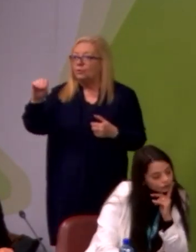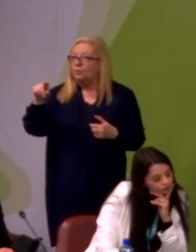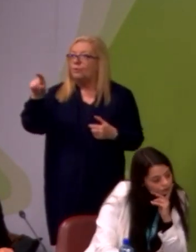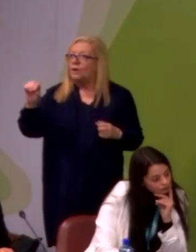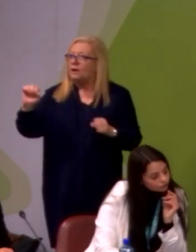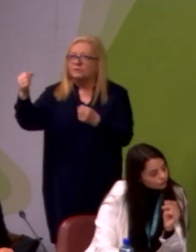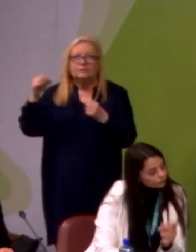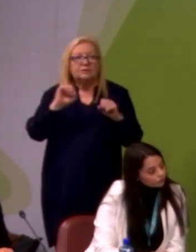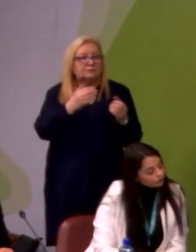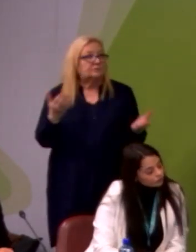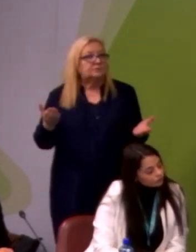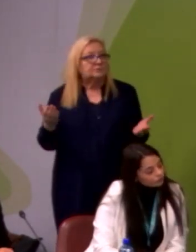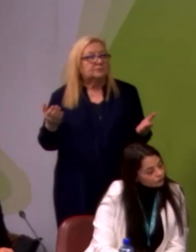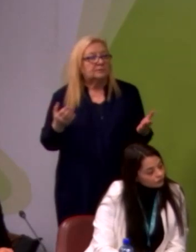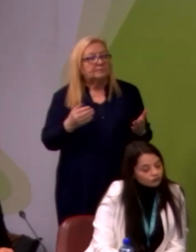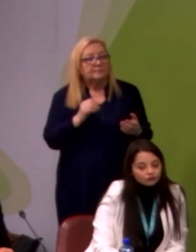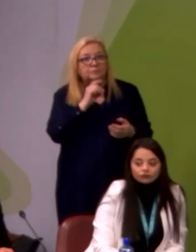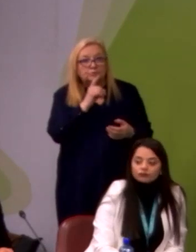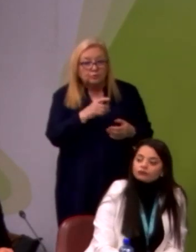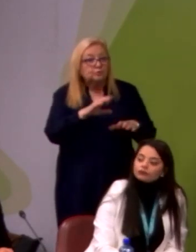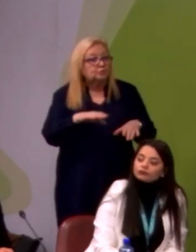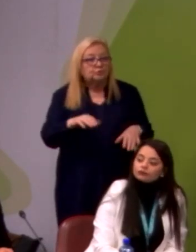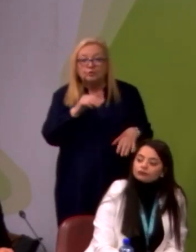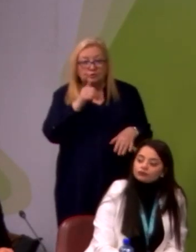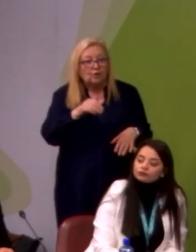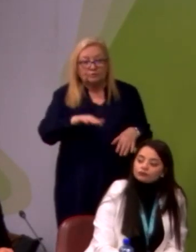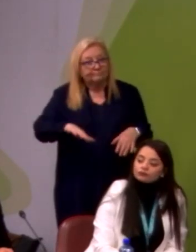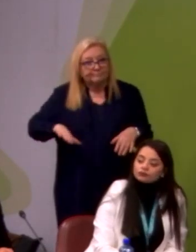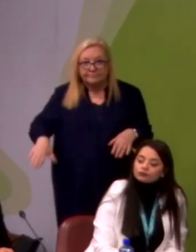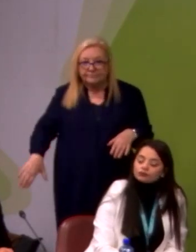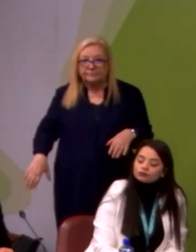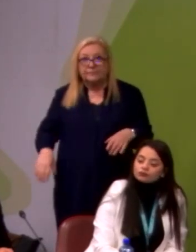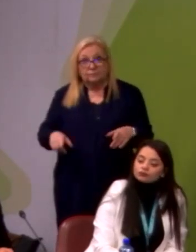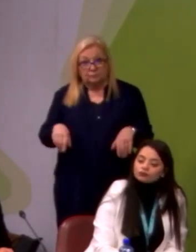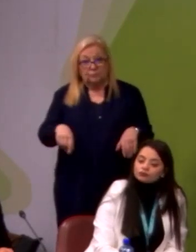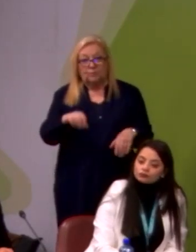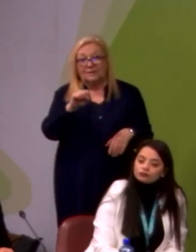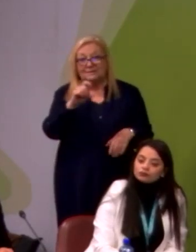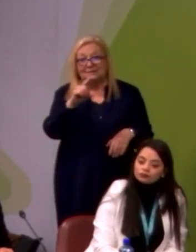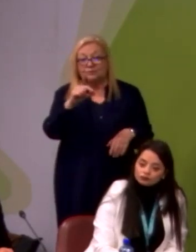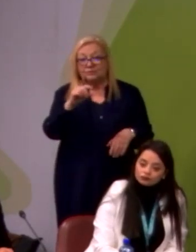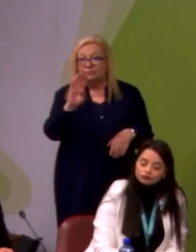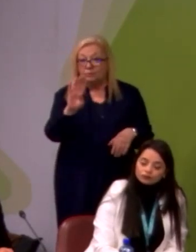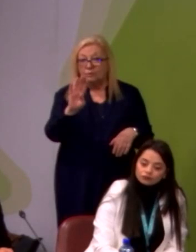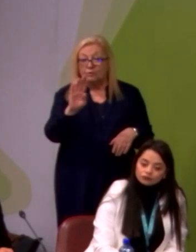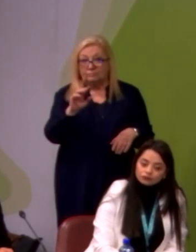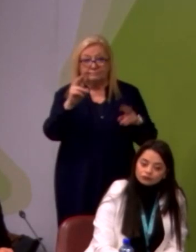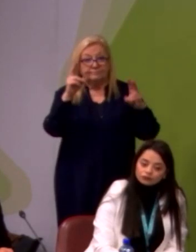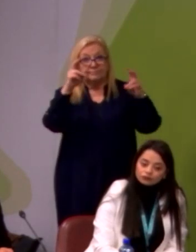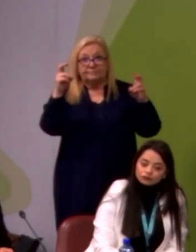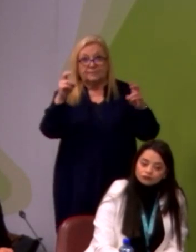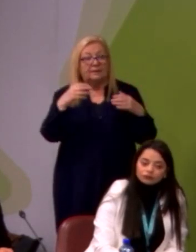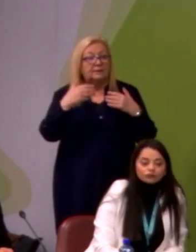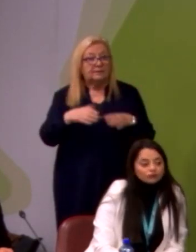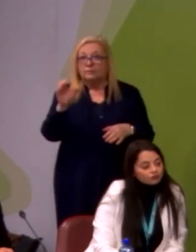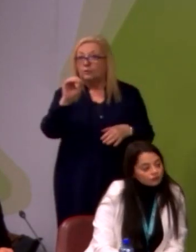inclusive children are not left behind, because clearly SDG 4 is all about not leaving anyone behind. So